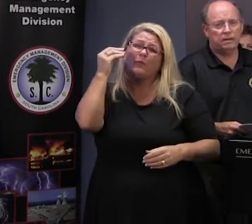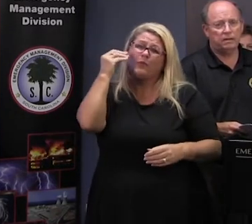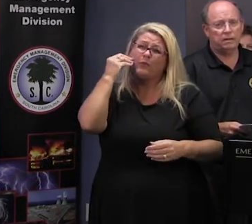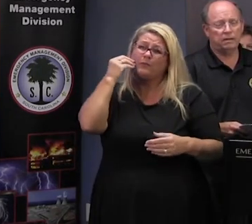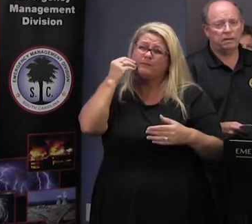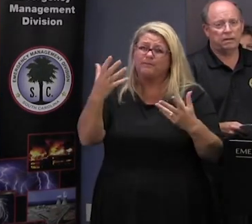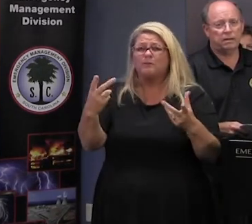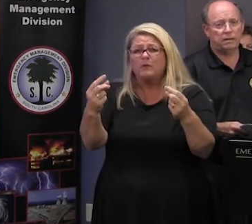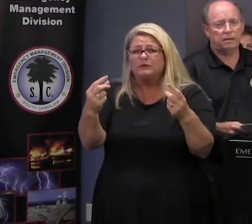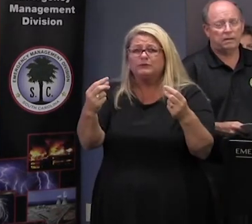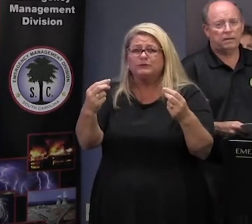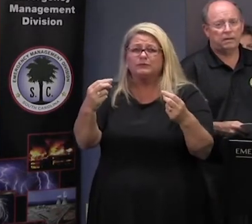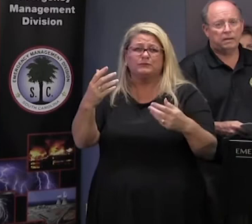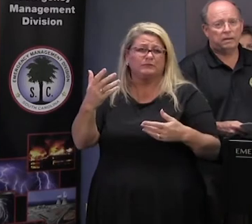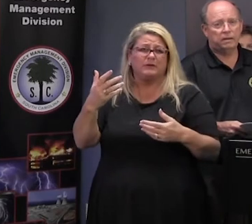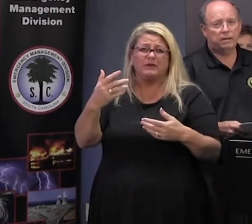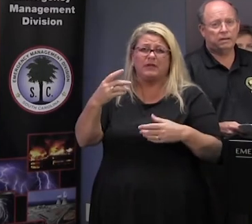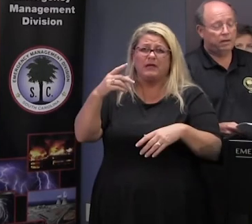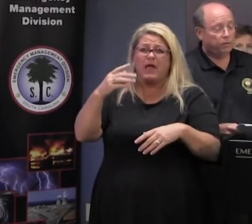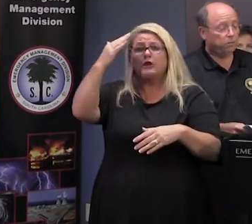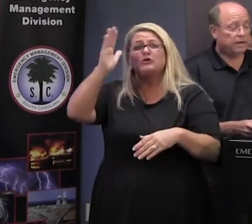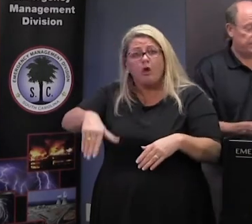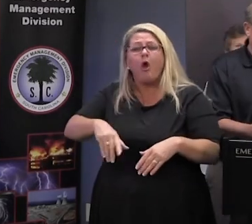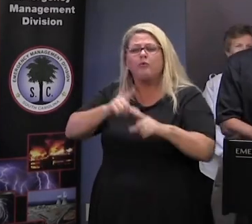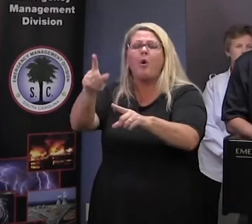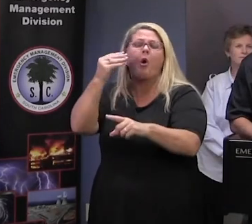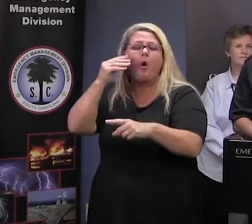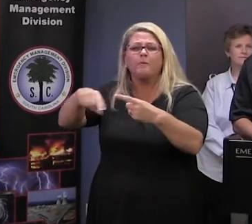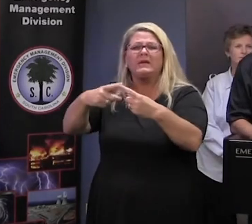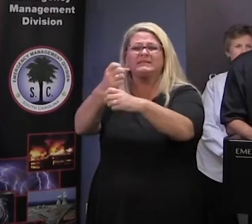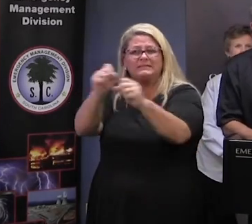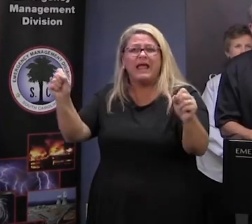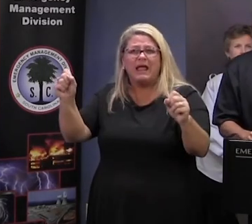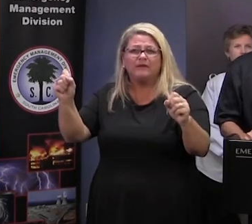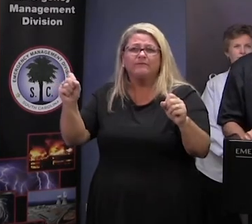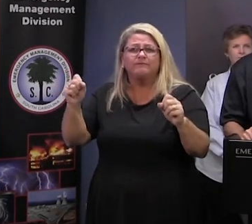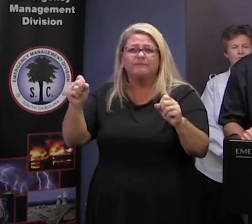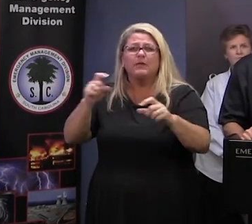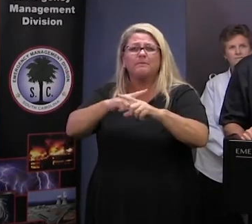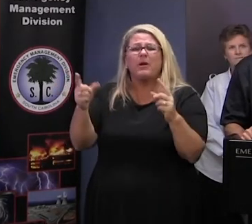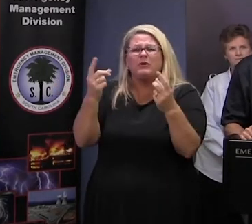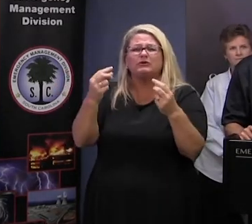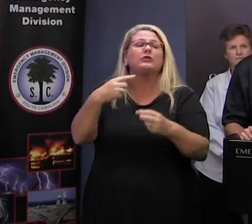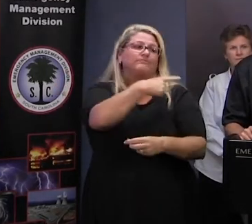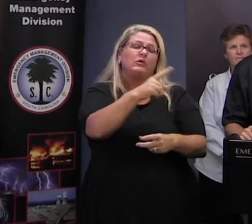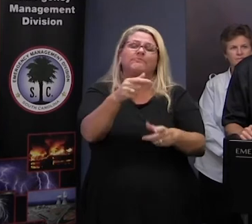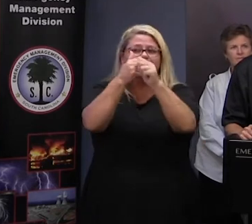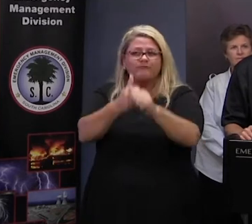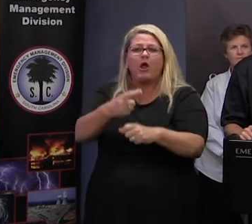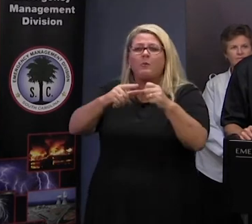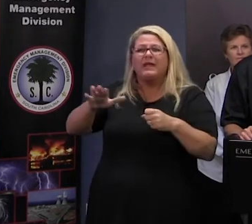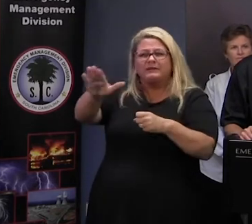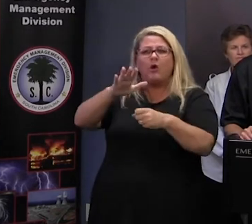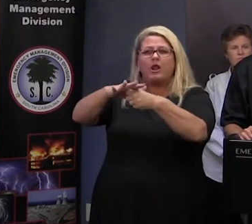they want to go home but do so only until it's safe? Well, right, and what they need to do is they need to follow the directions of their local authorities, their